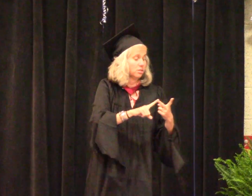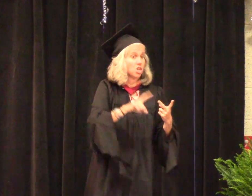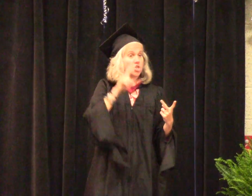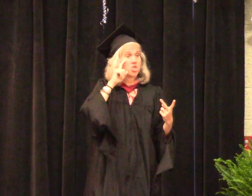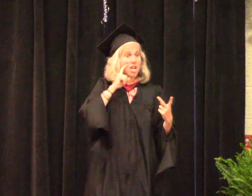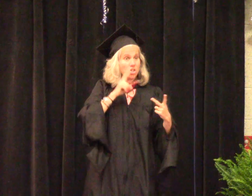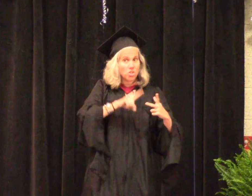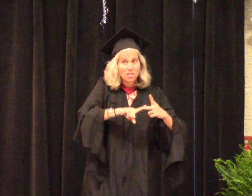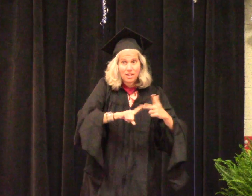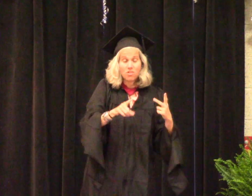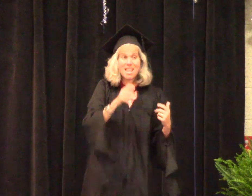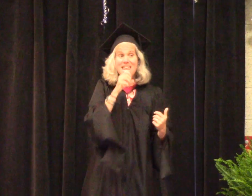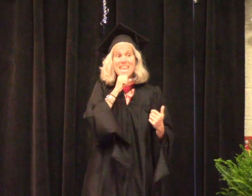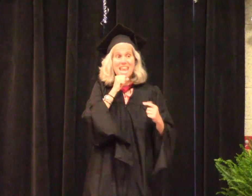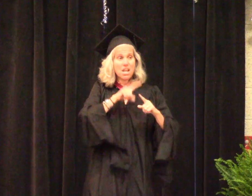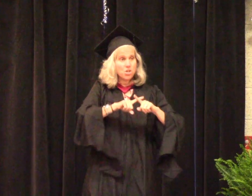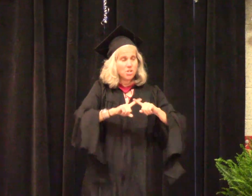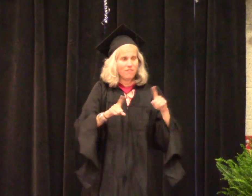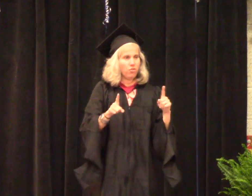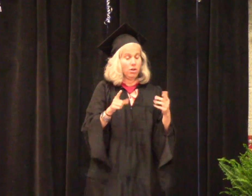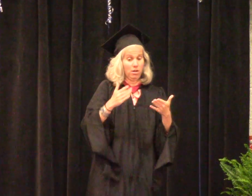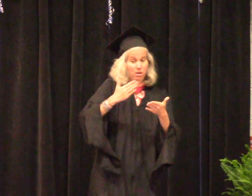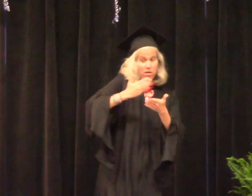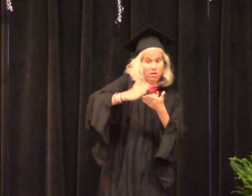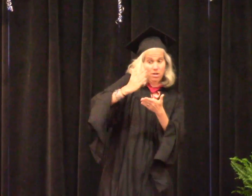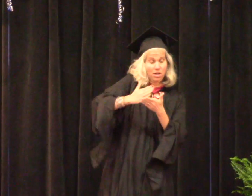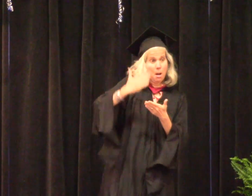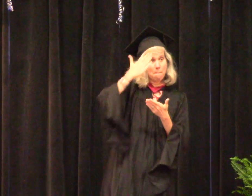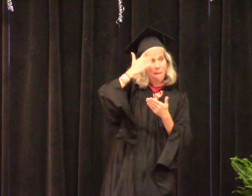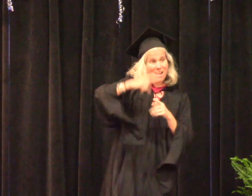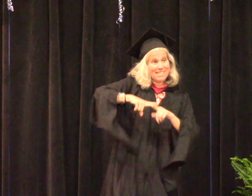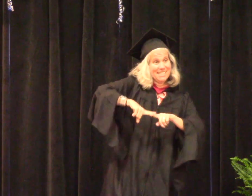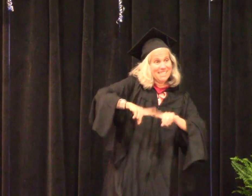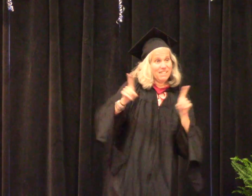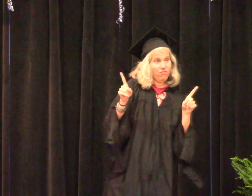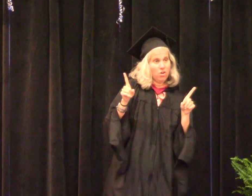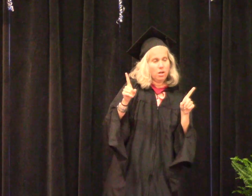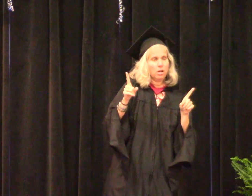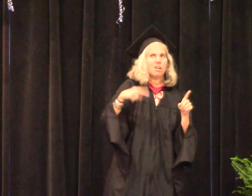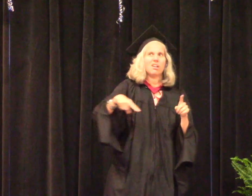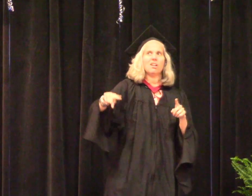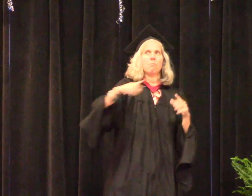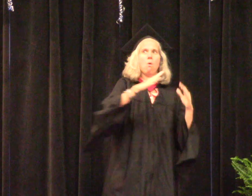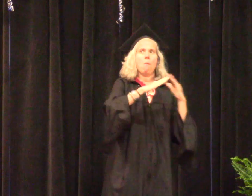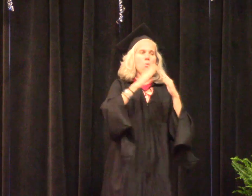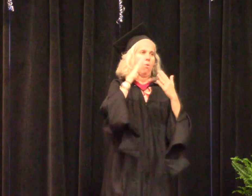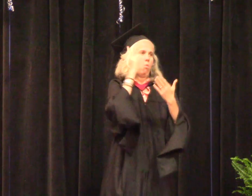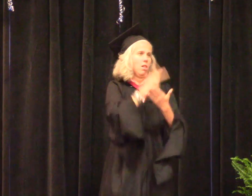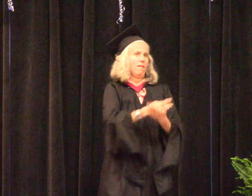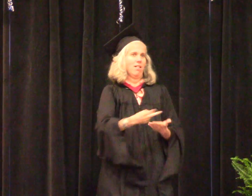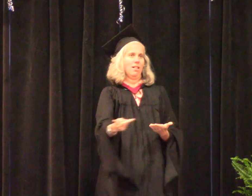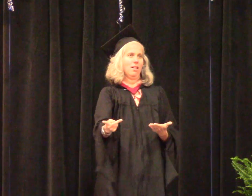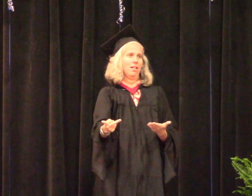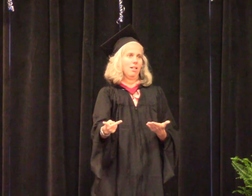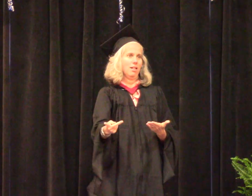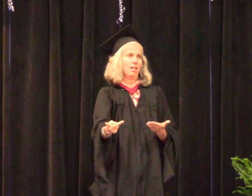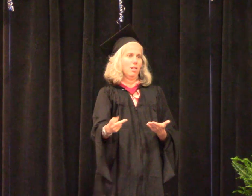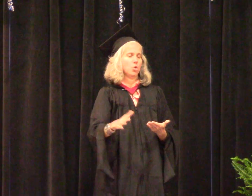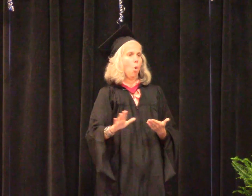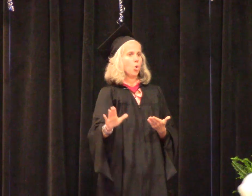And when we say community, we're talking about equality amongst gender, amongst race. If you